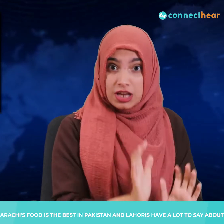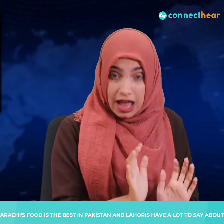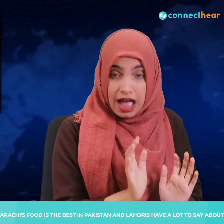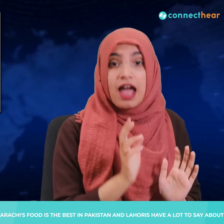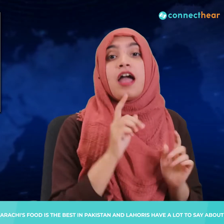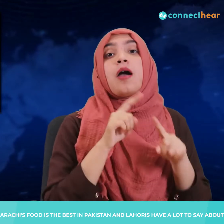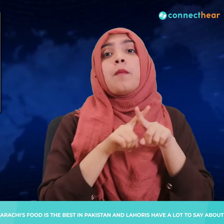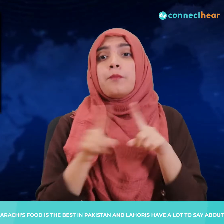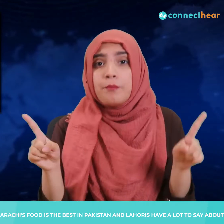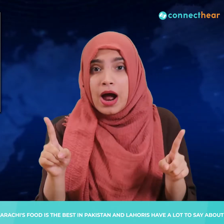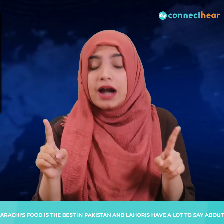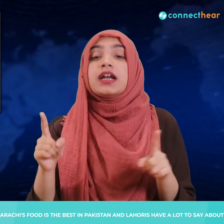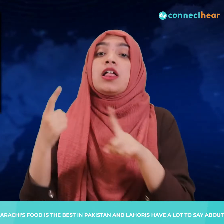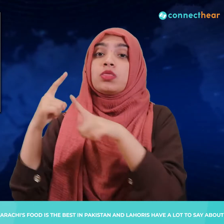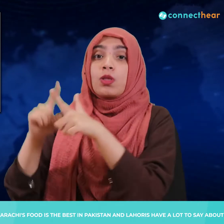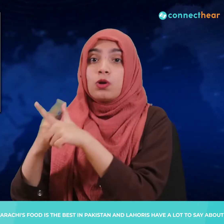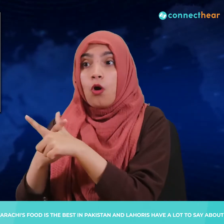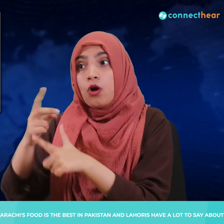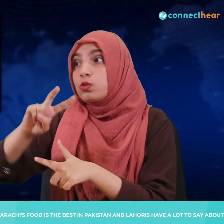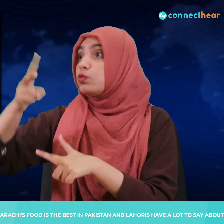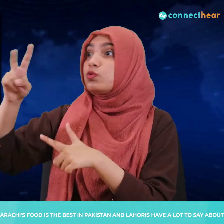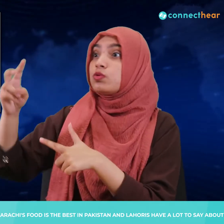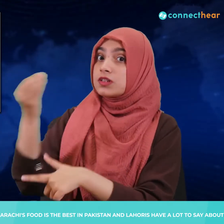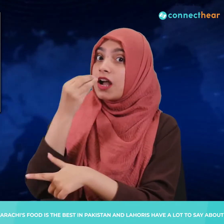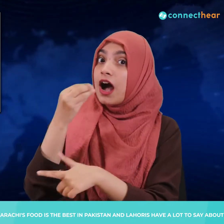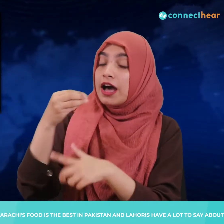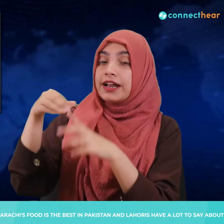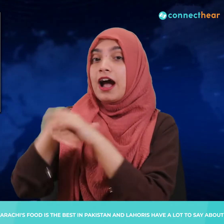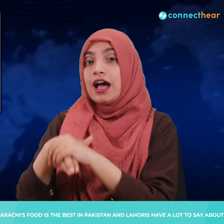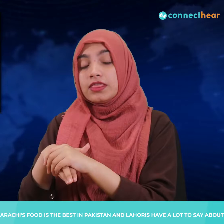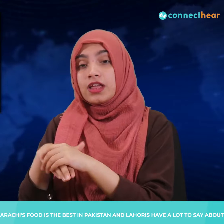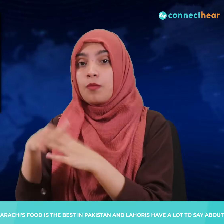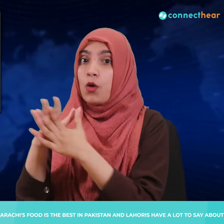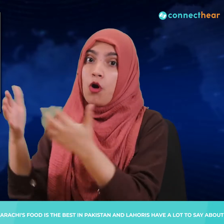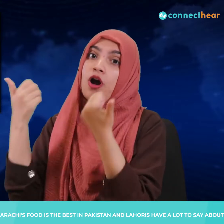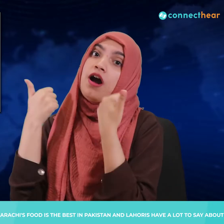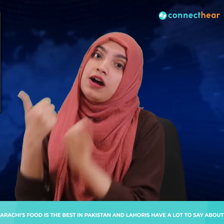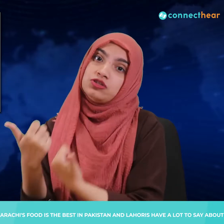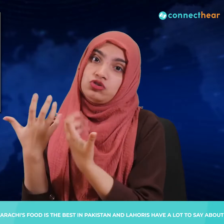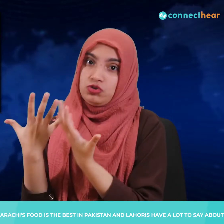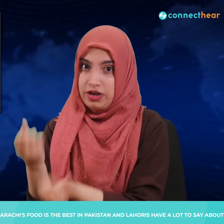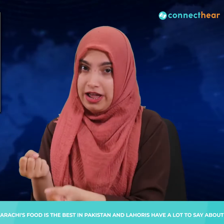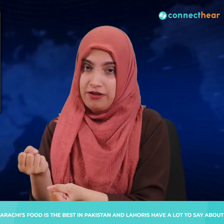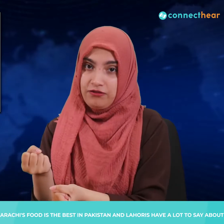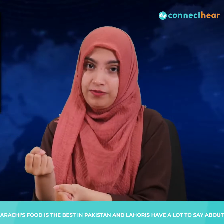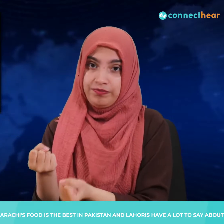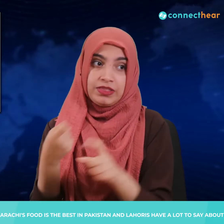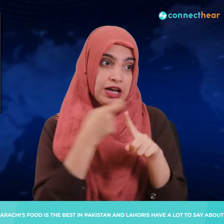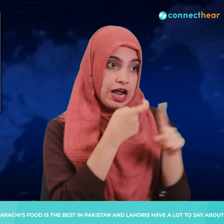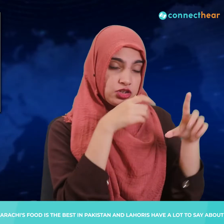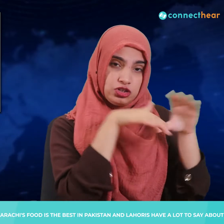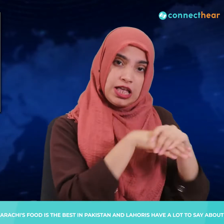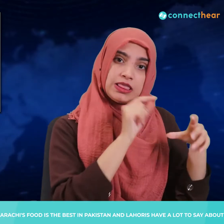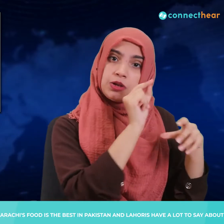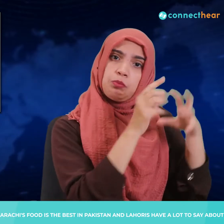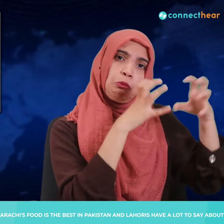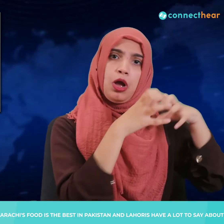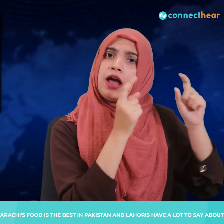replied. Maybe a couple of other dishes, but overall, Lahore has better food. This was enough to